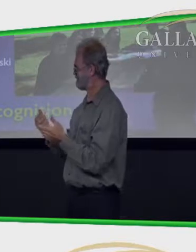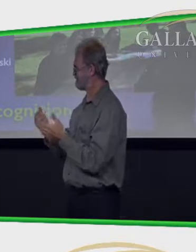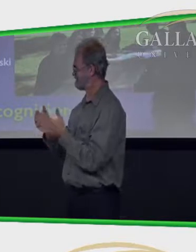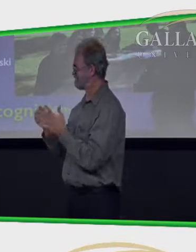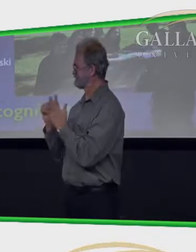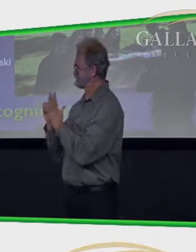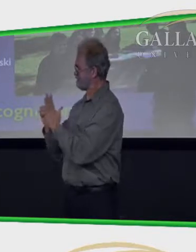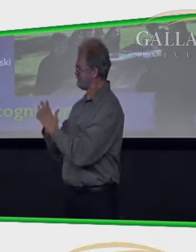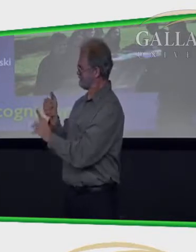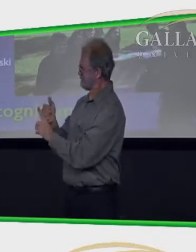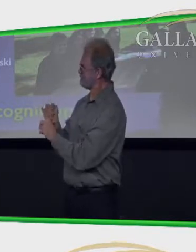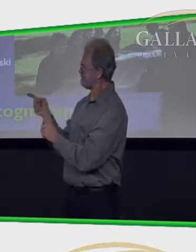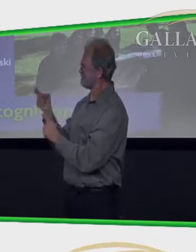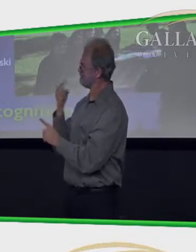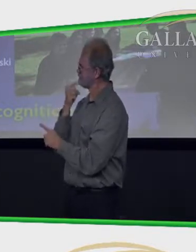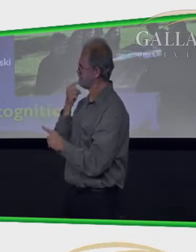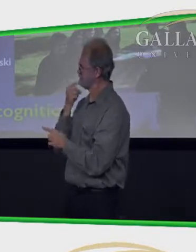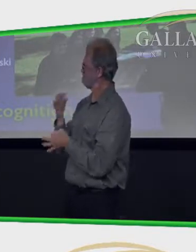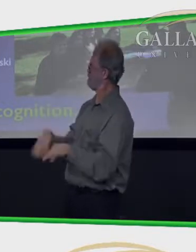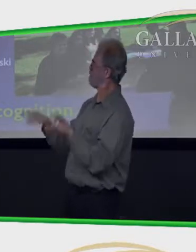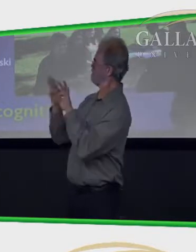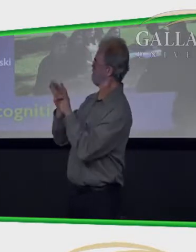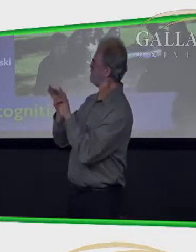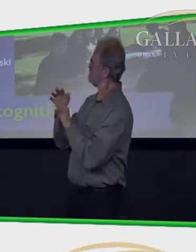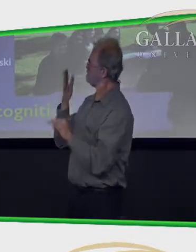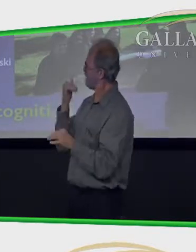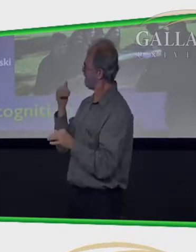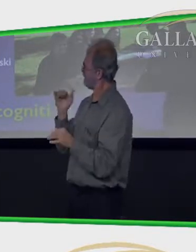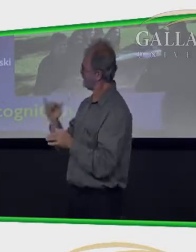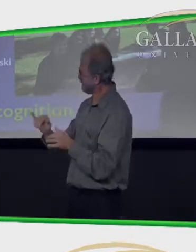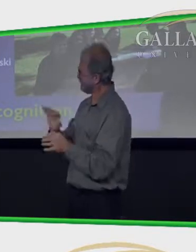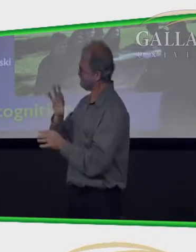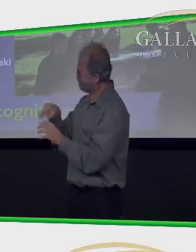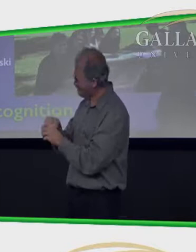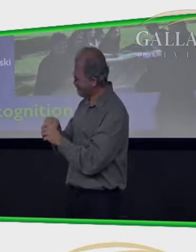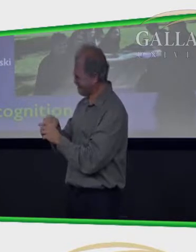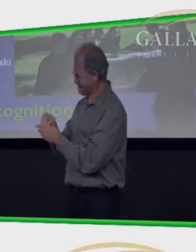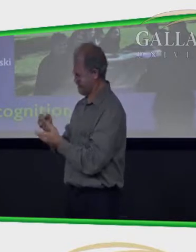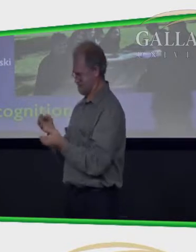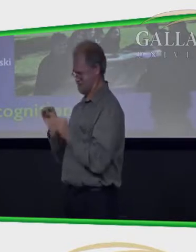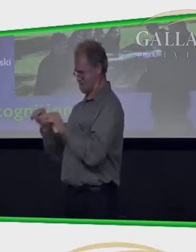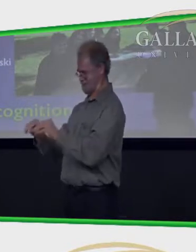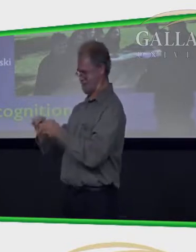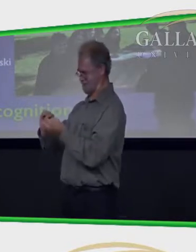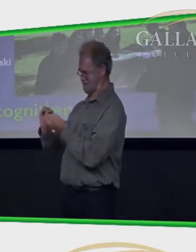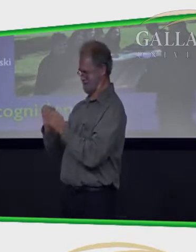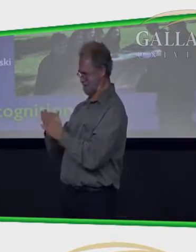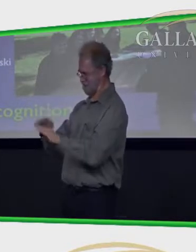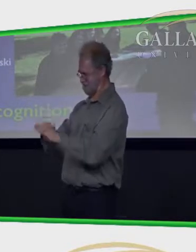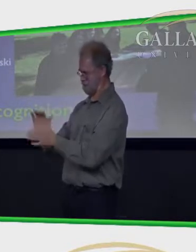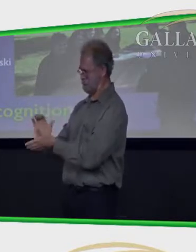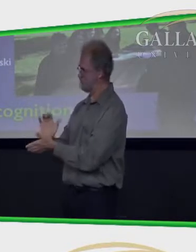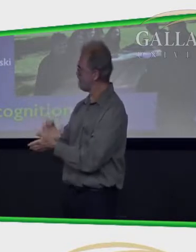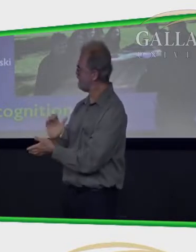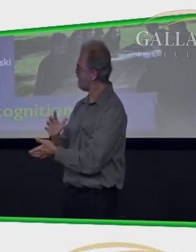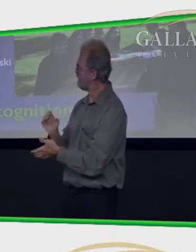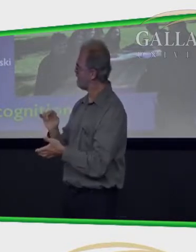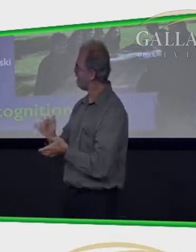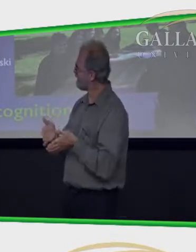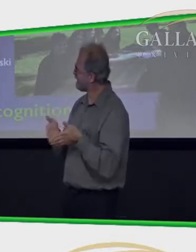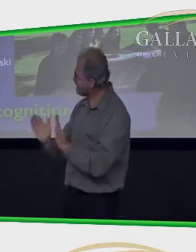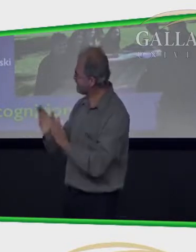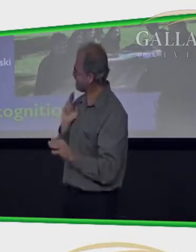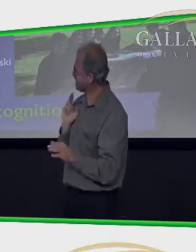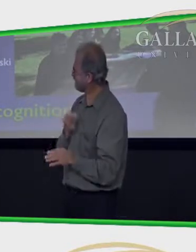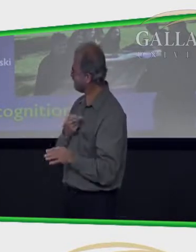between a non-symbolic and a symbolic representation is really quite important because it involves putting